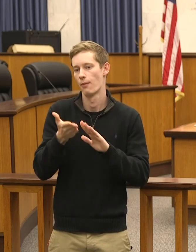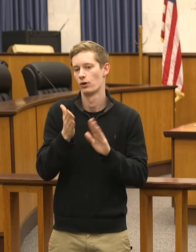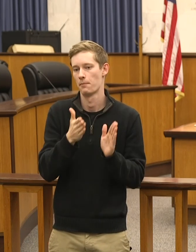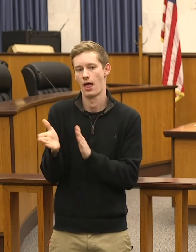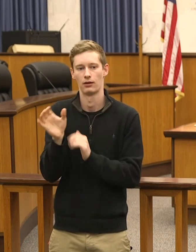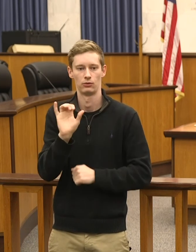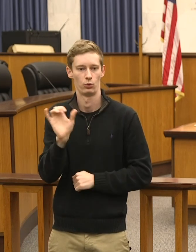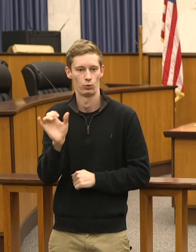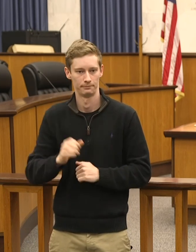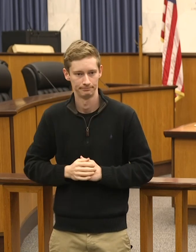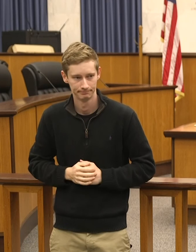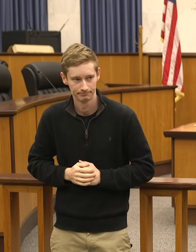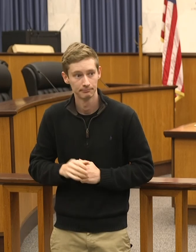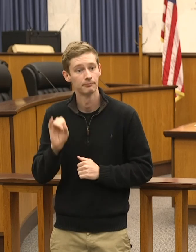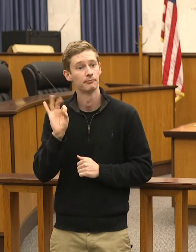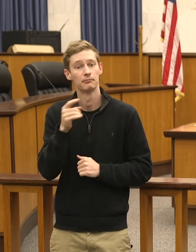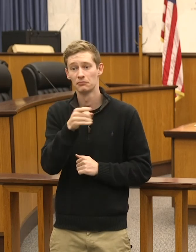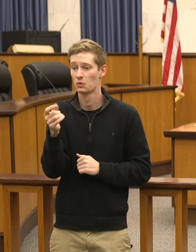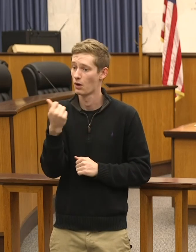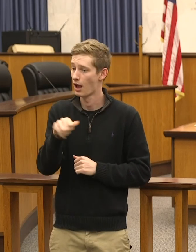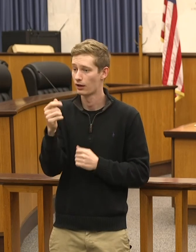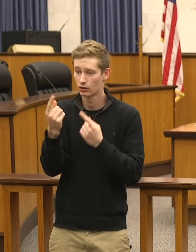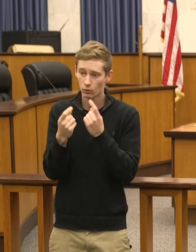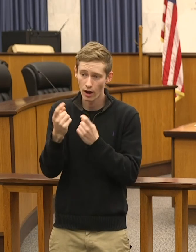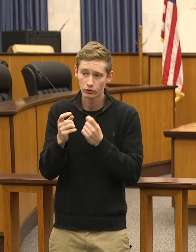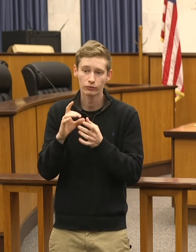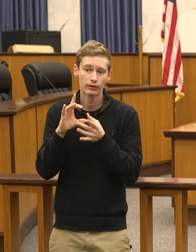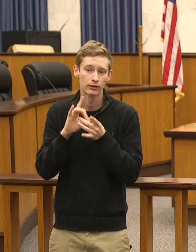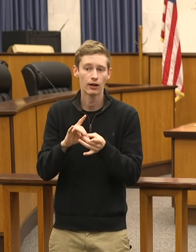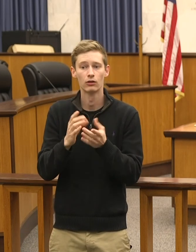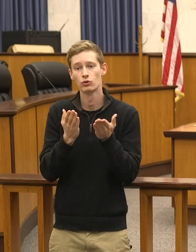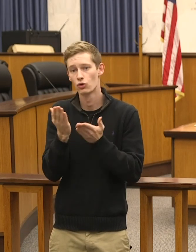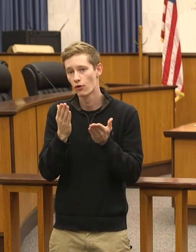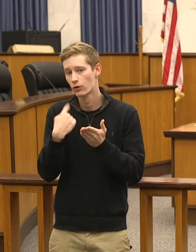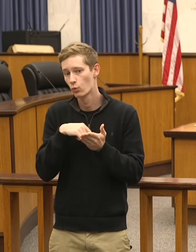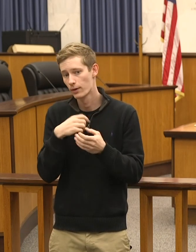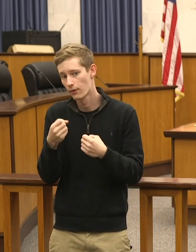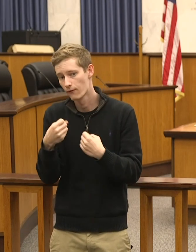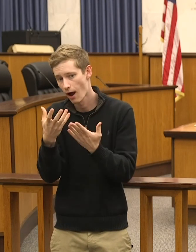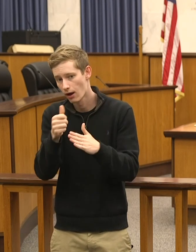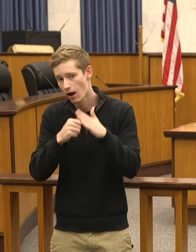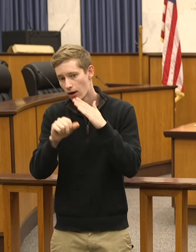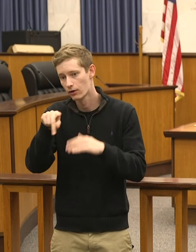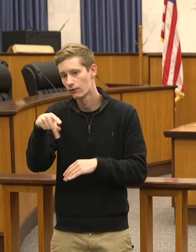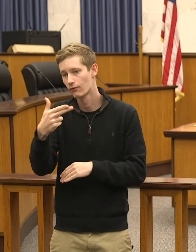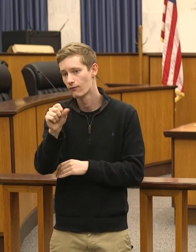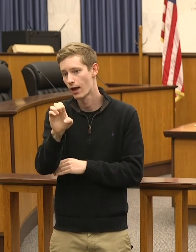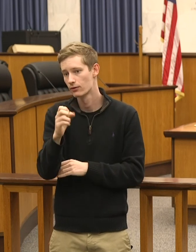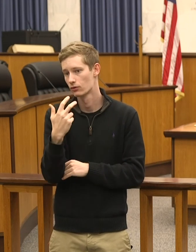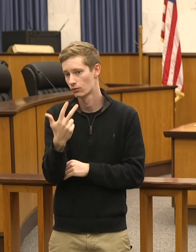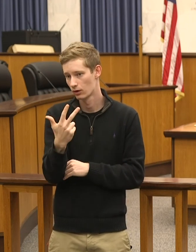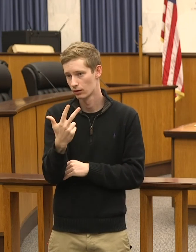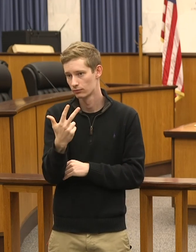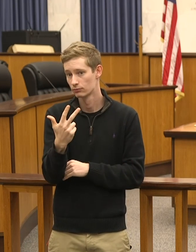well. If you have any questions about the services we provide under phase 3 of